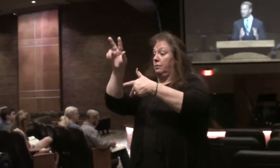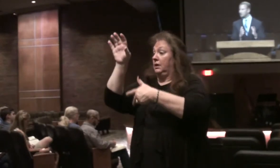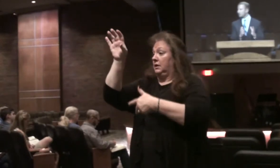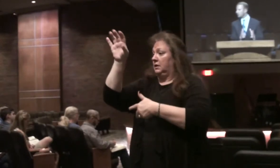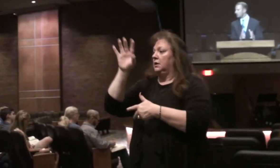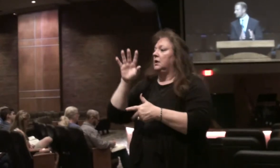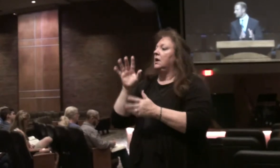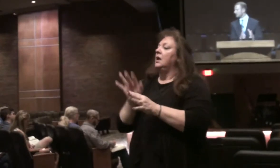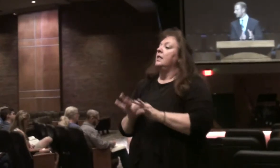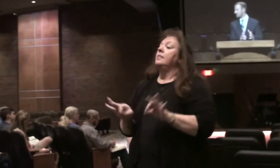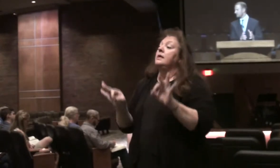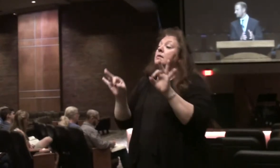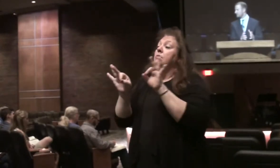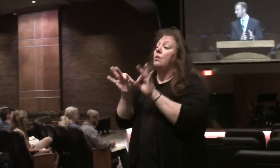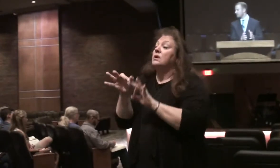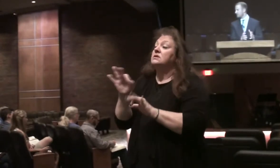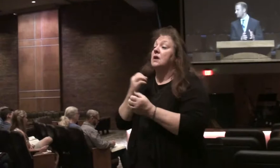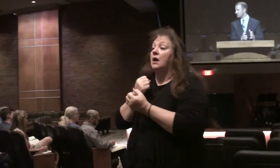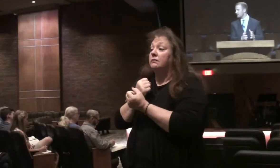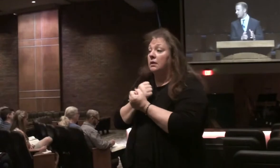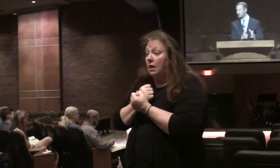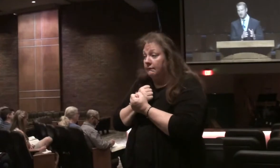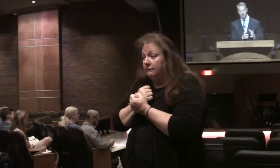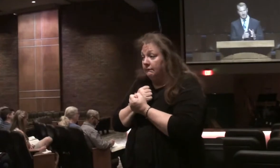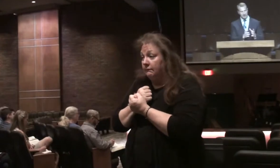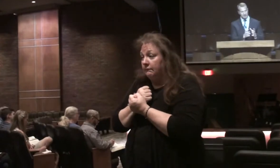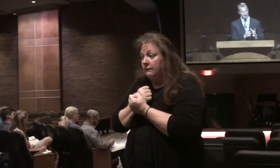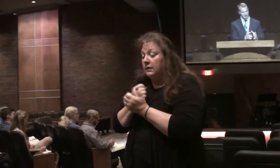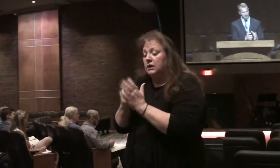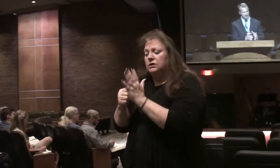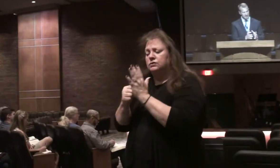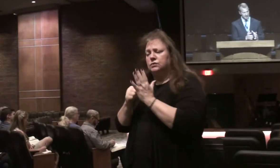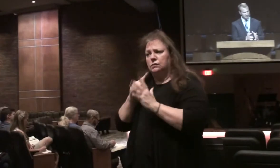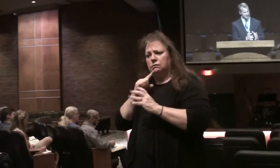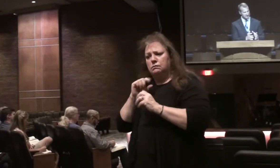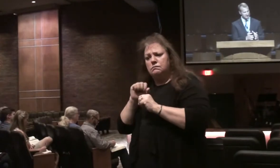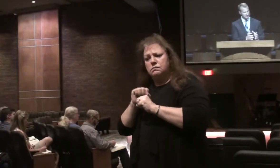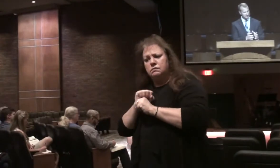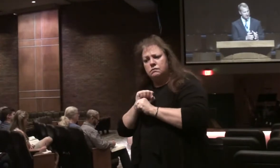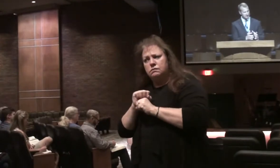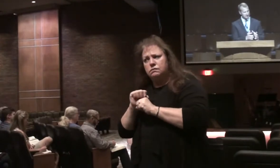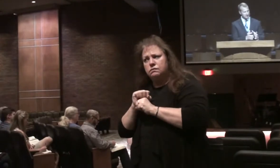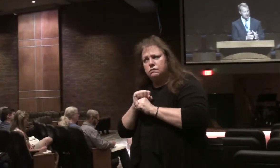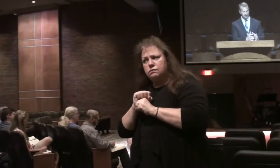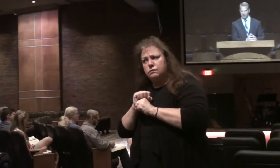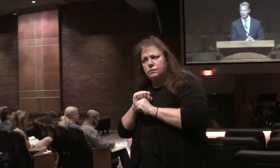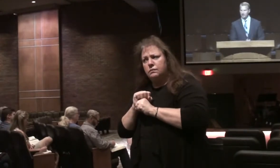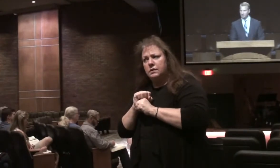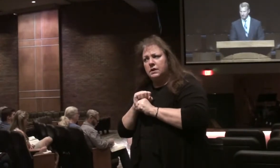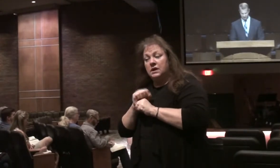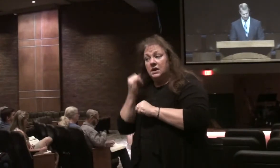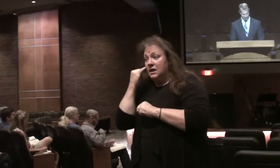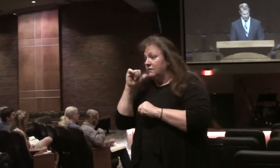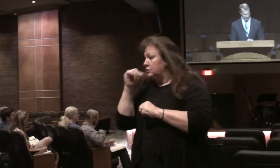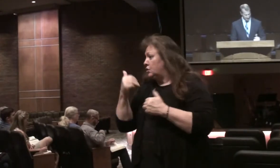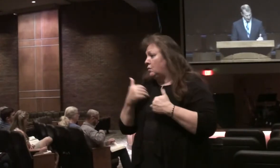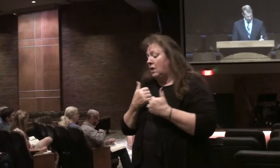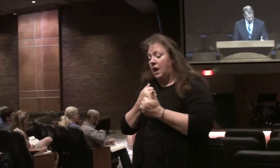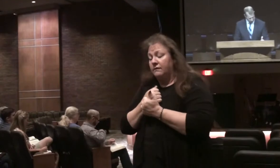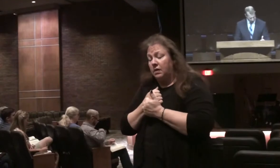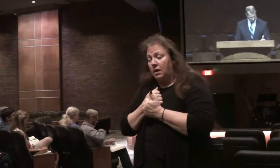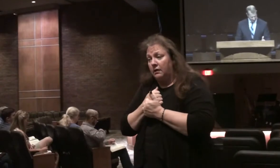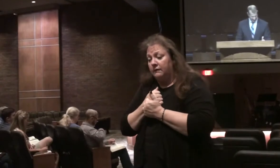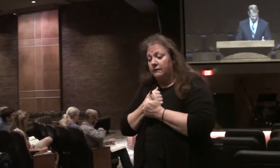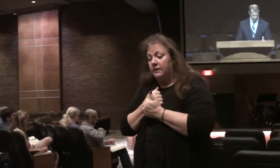talks about the importance of love. He shows how serious it is if you don't have love. In